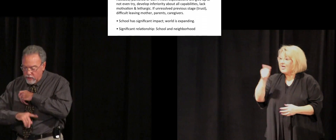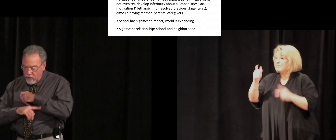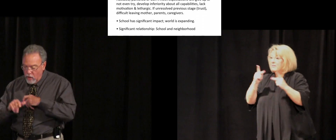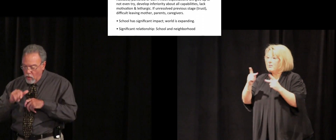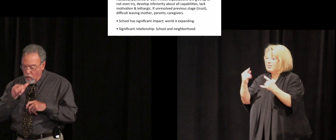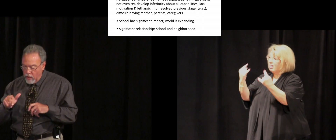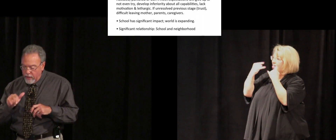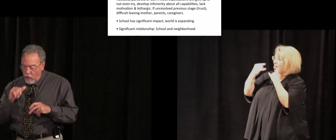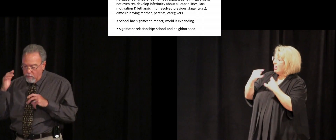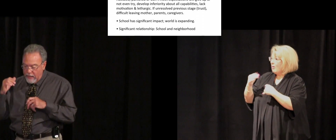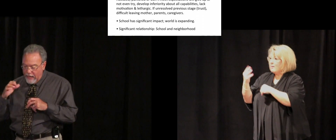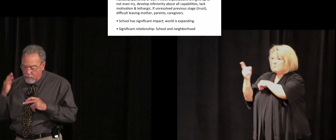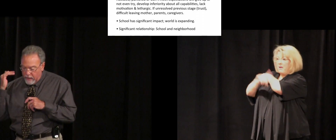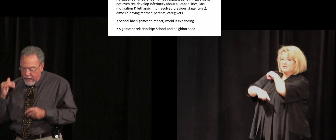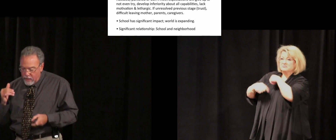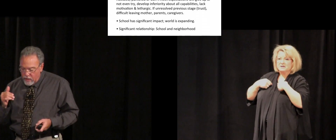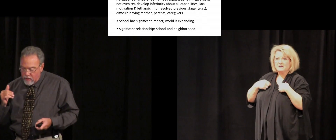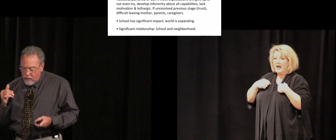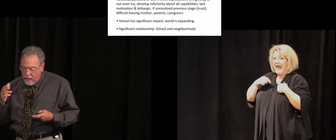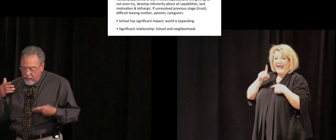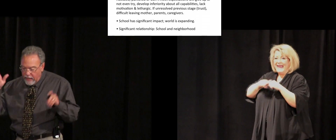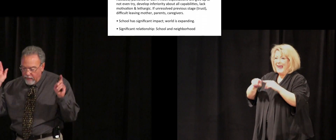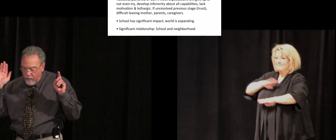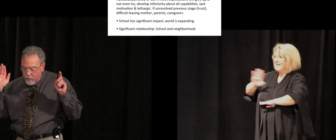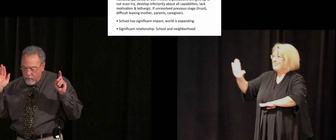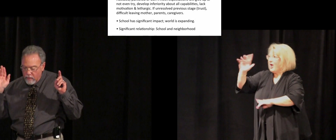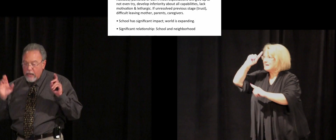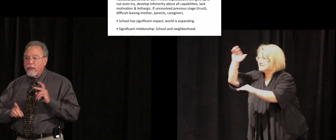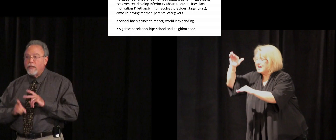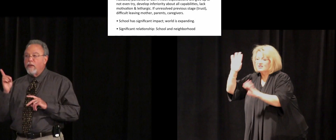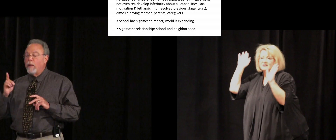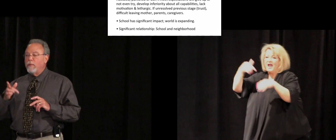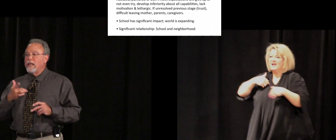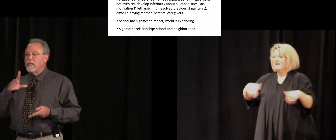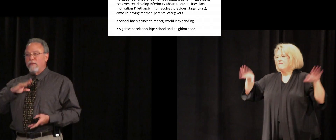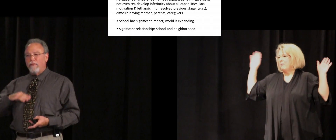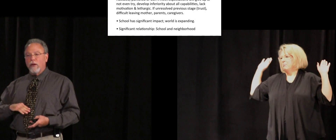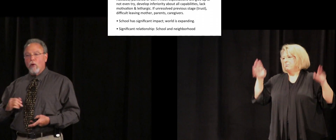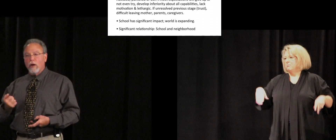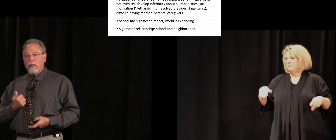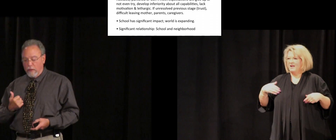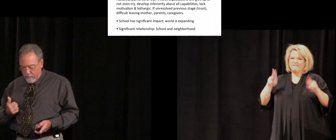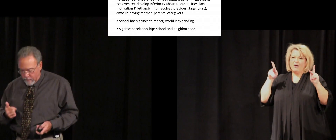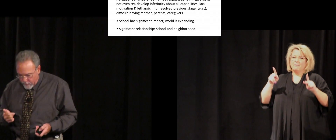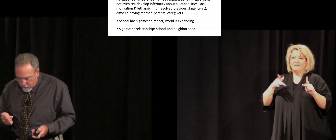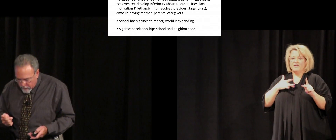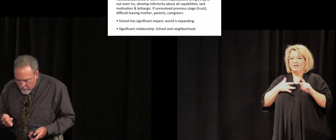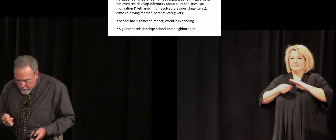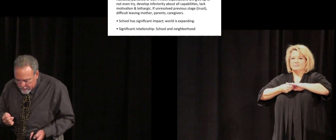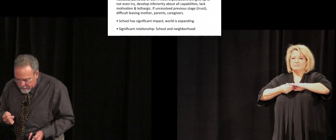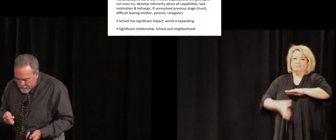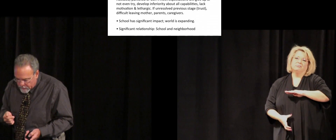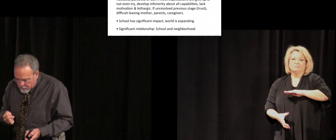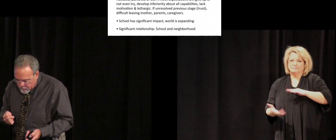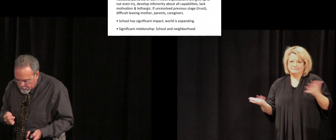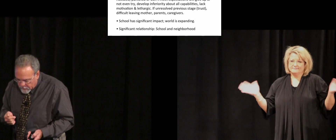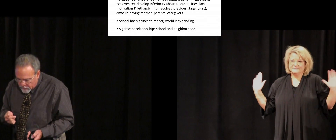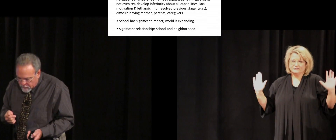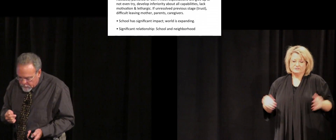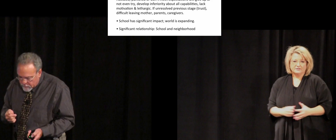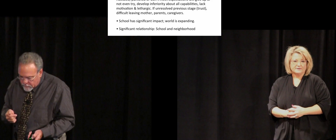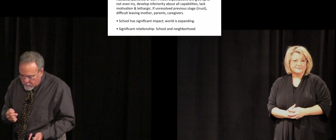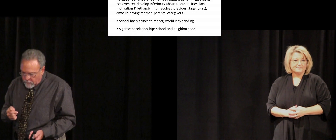with moral issues, rights and wrongs. They see value